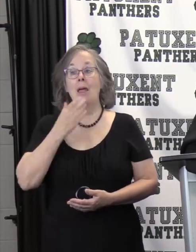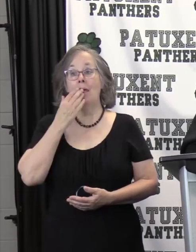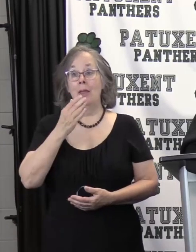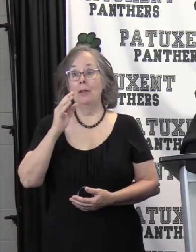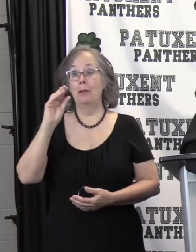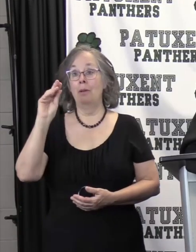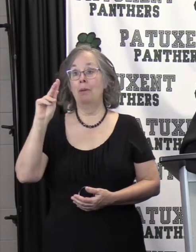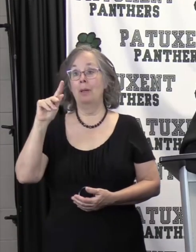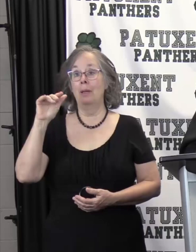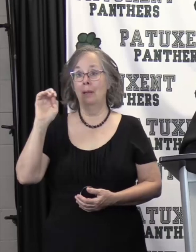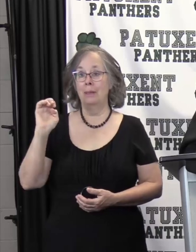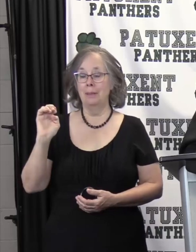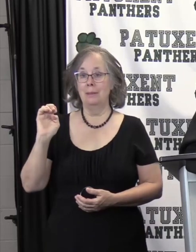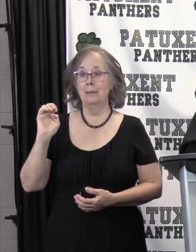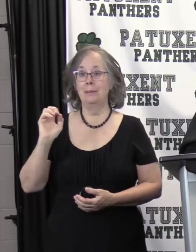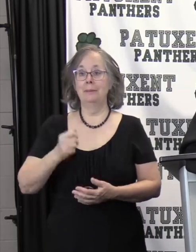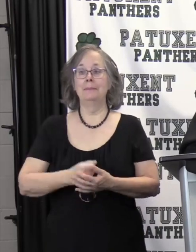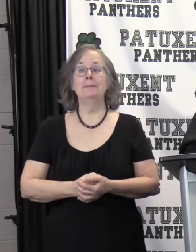Thank you, Kate.